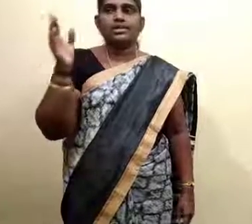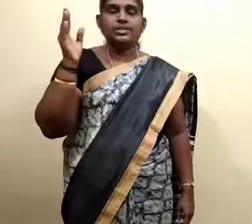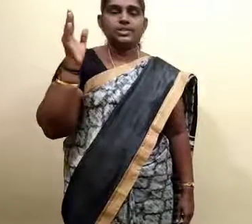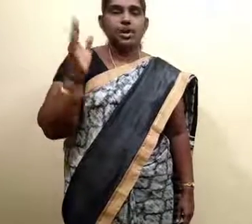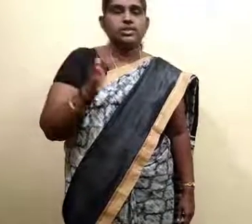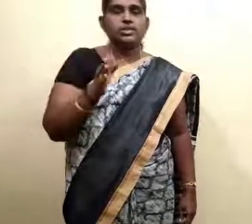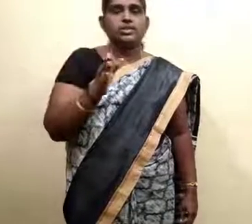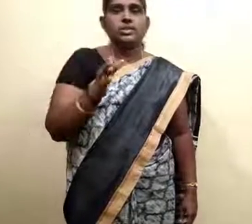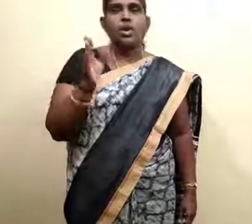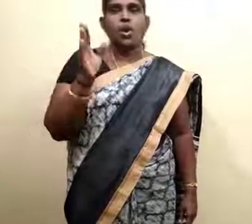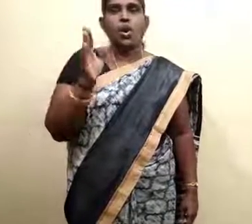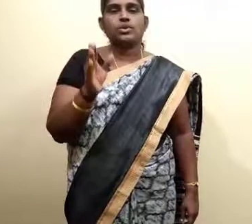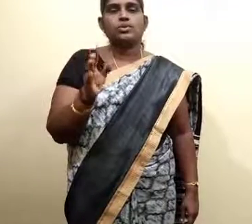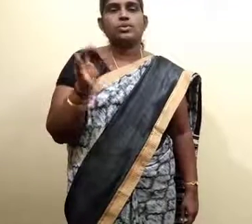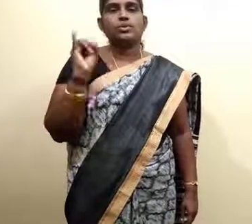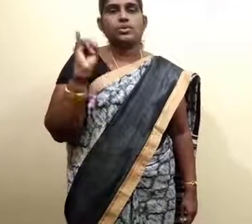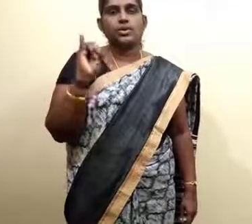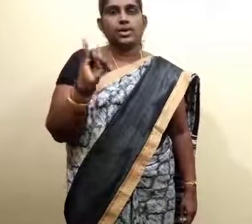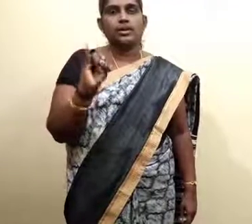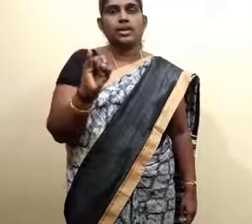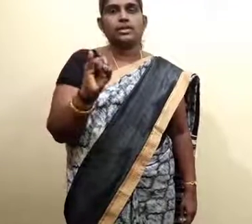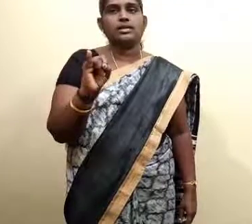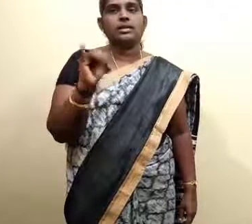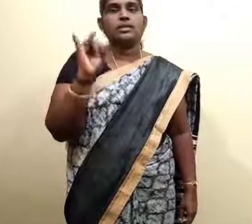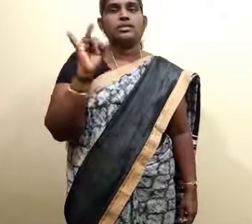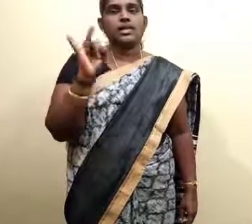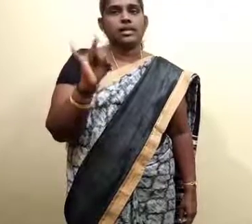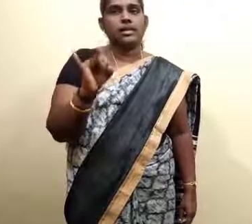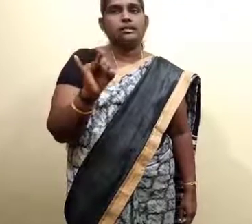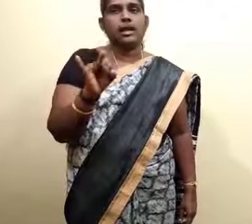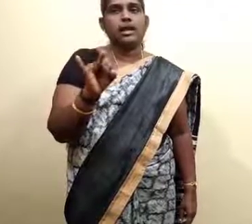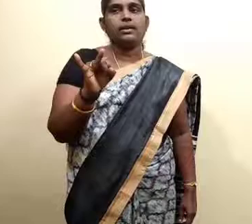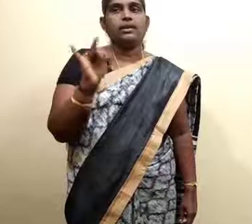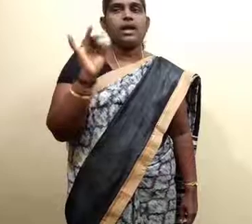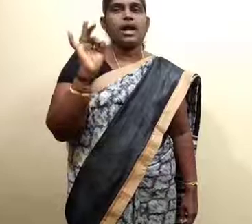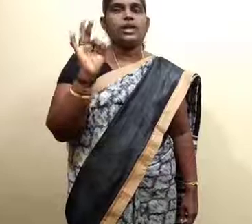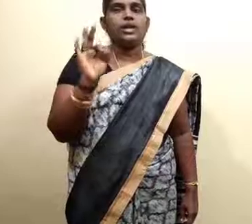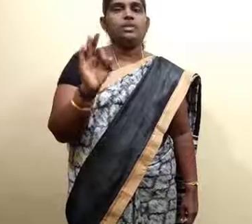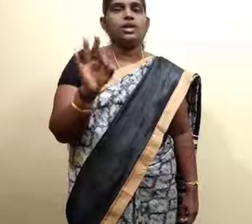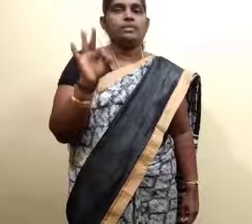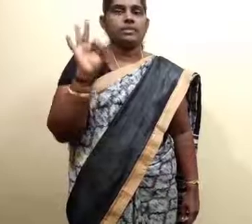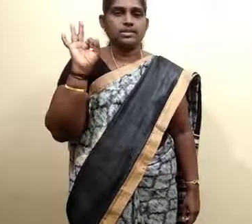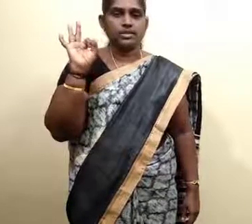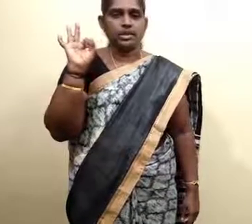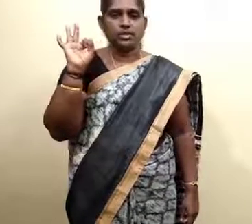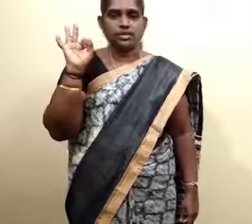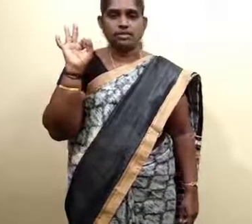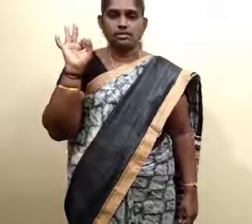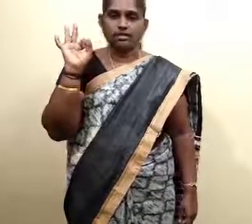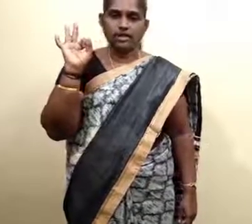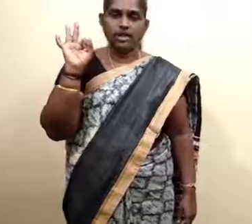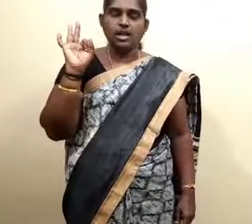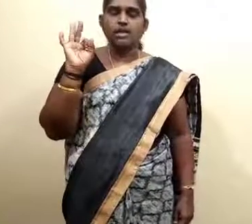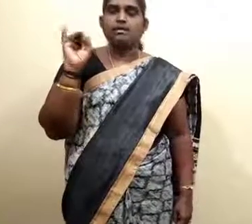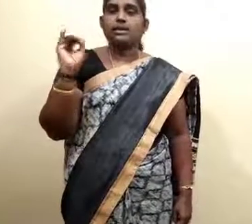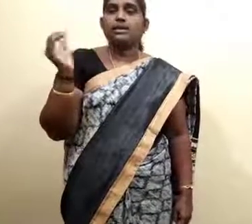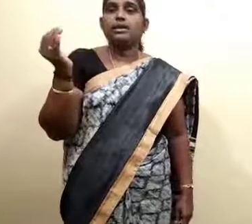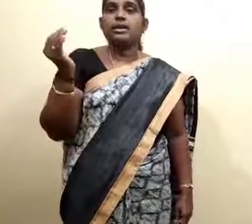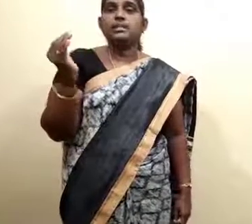The charters asked voting right, secret ballot, and equal representation. Okay, what they are